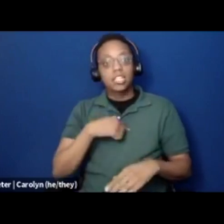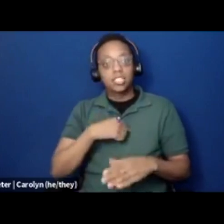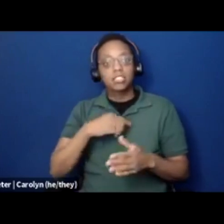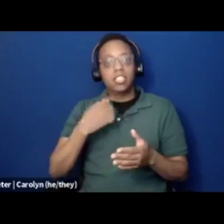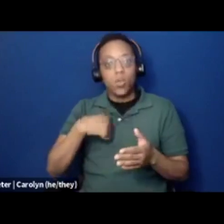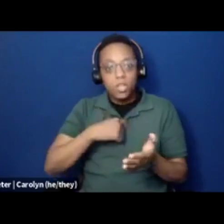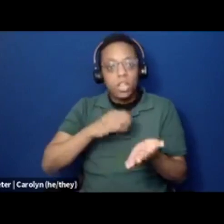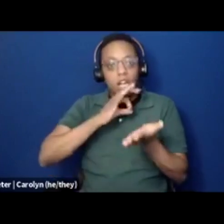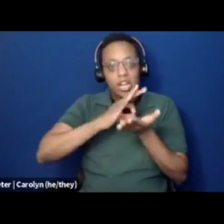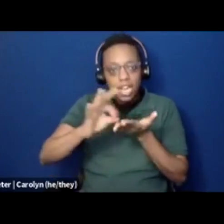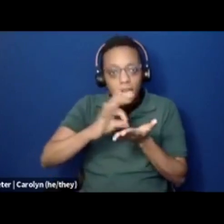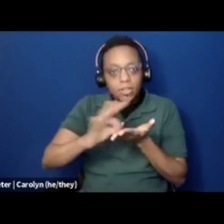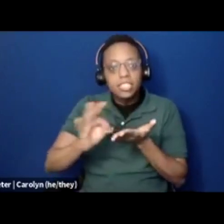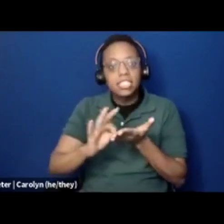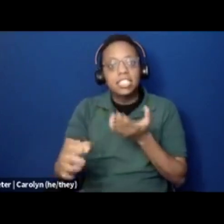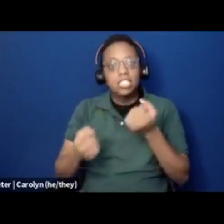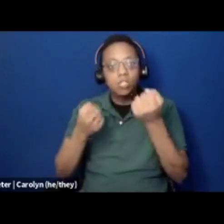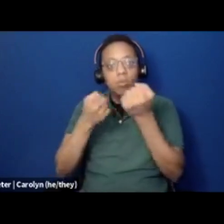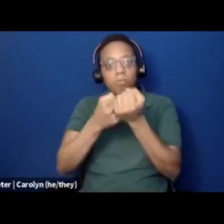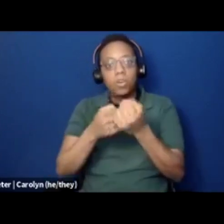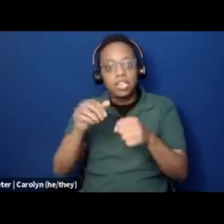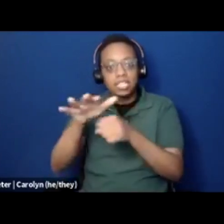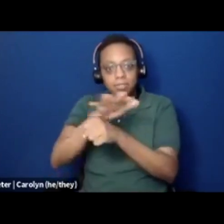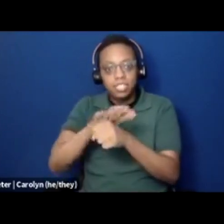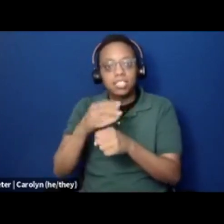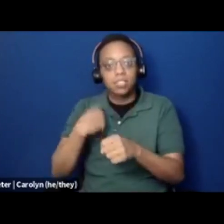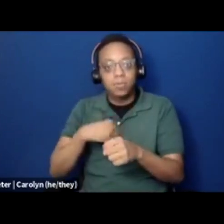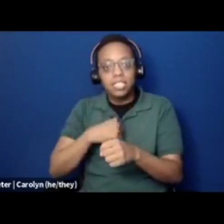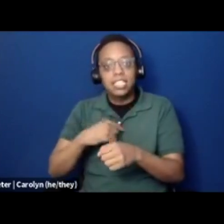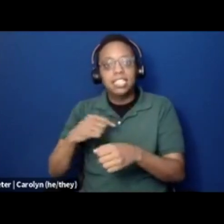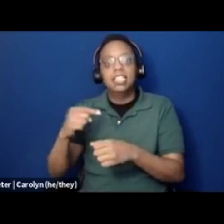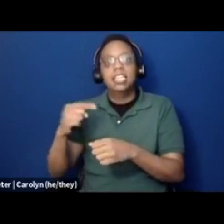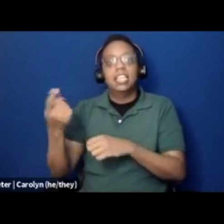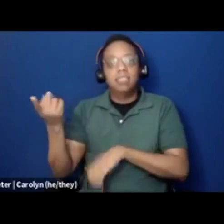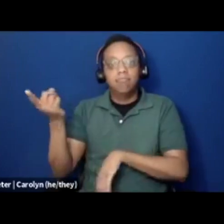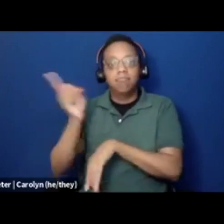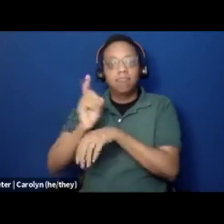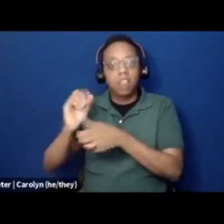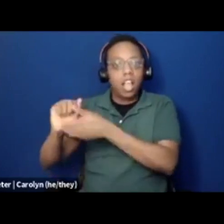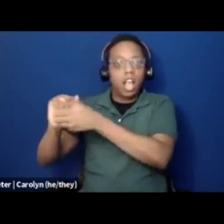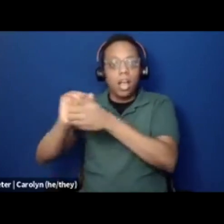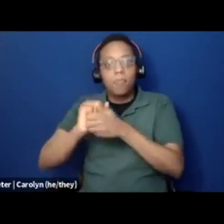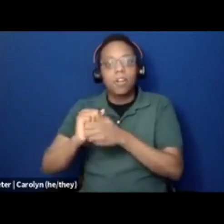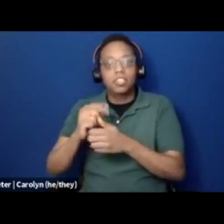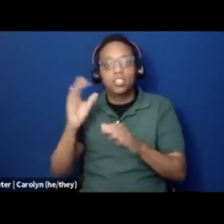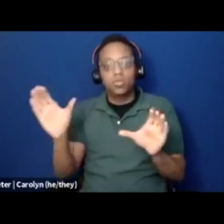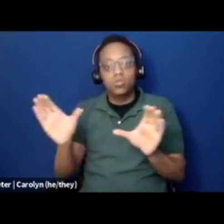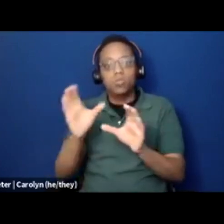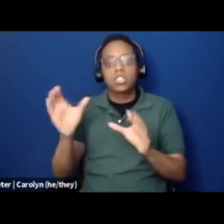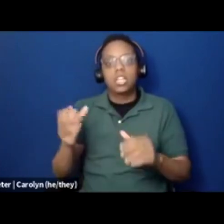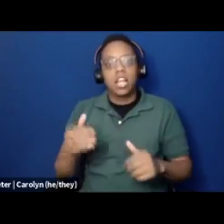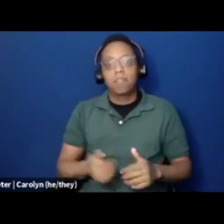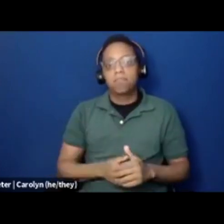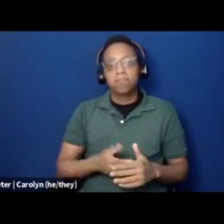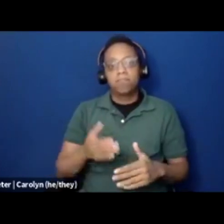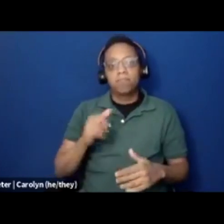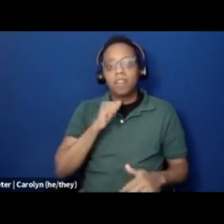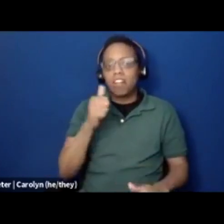spaces that we are not in. We need comrades that are doing that unapologetically. The whole ally